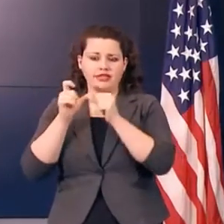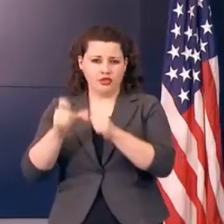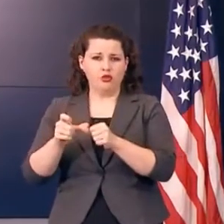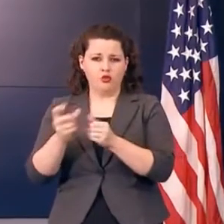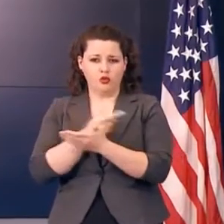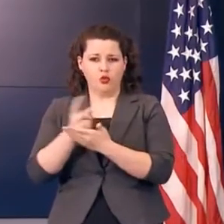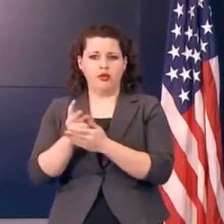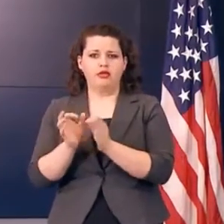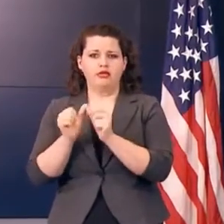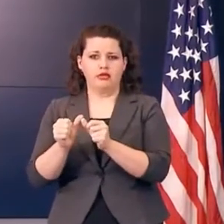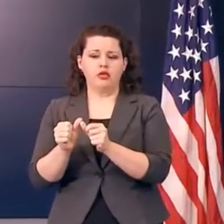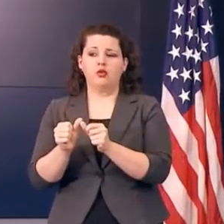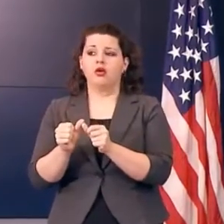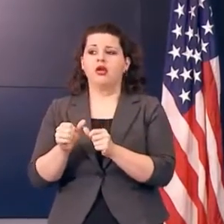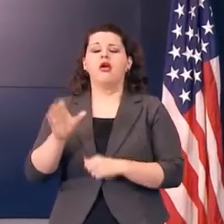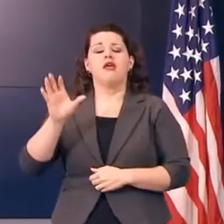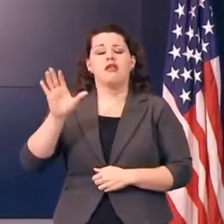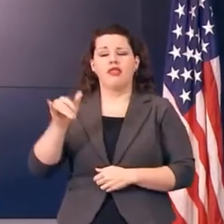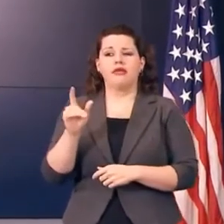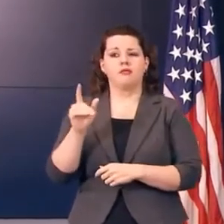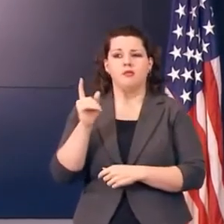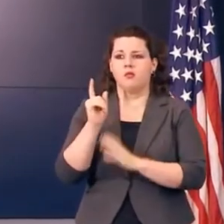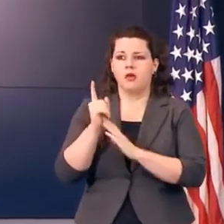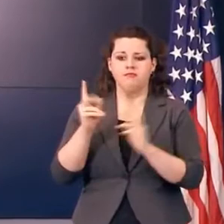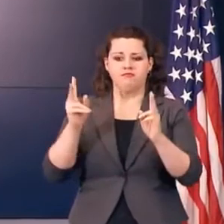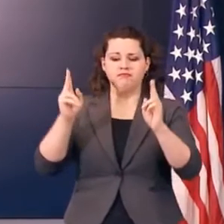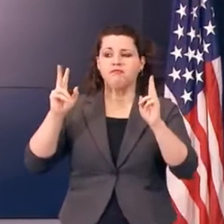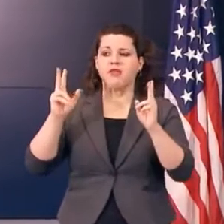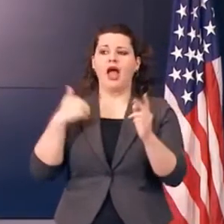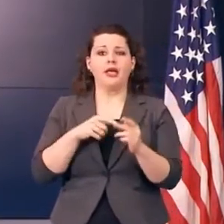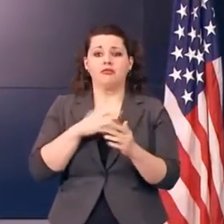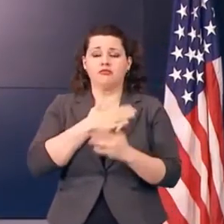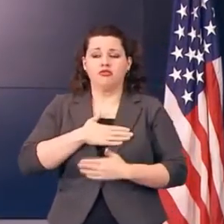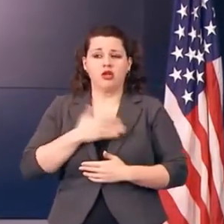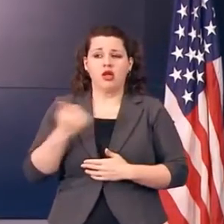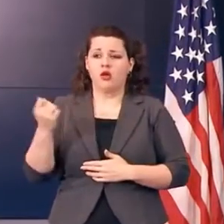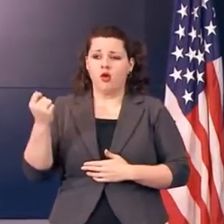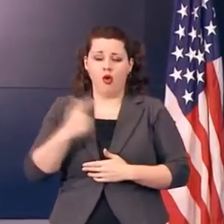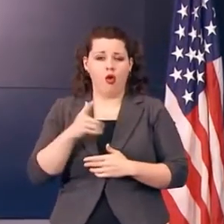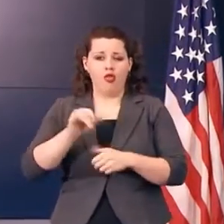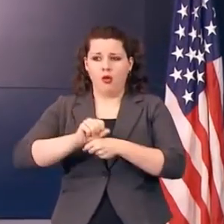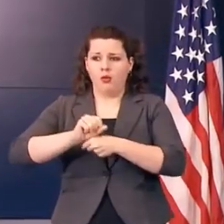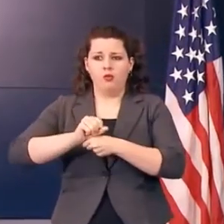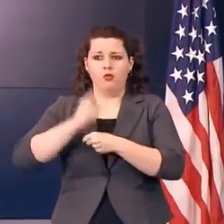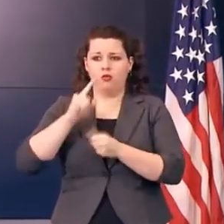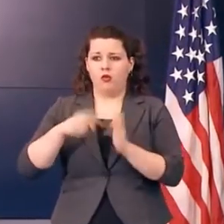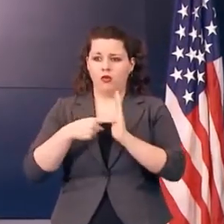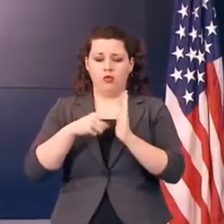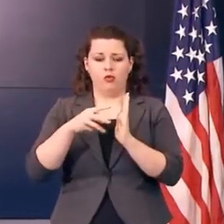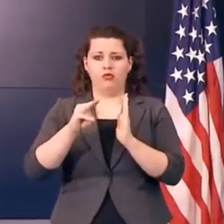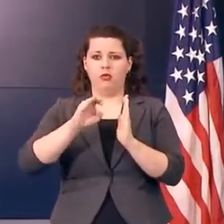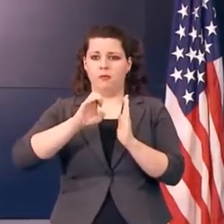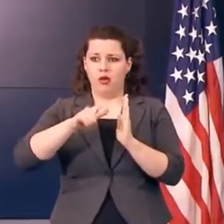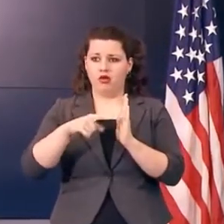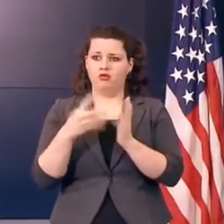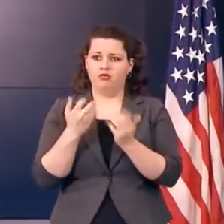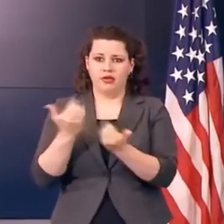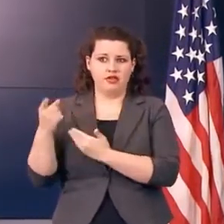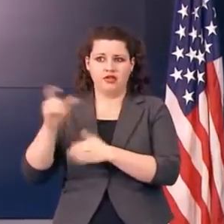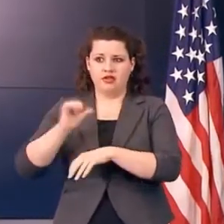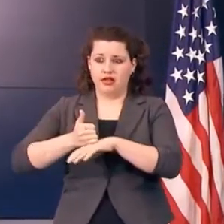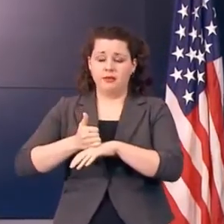infection? that's a snapshot in time. And first of all, I appreciate all the work that went into the model. And just like the model and the recommendations that they put together and